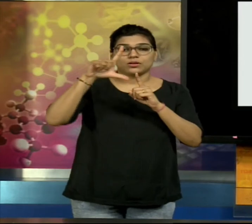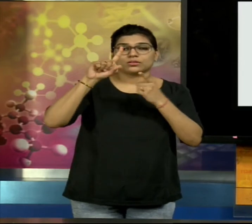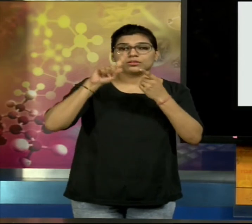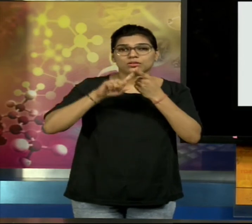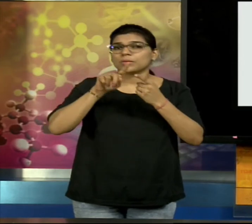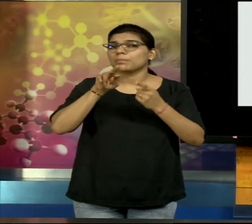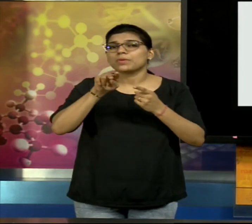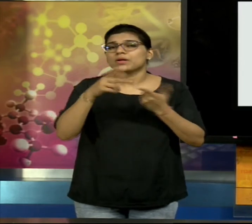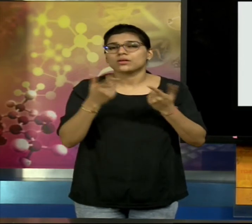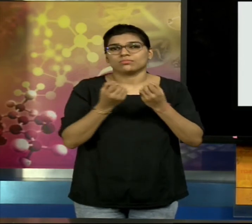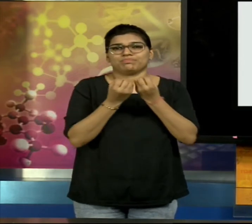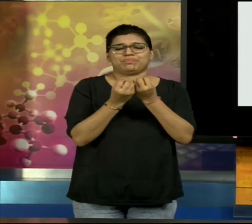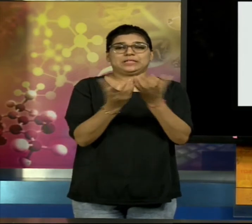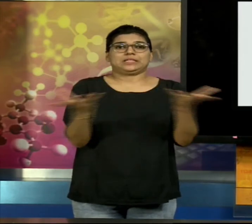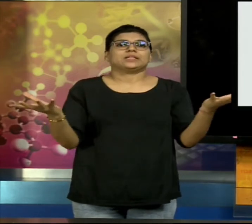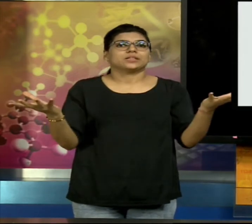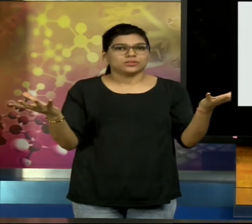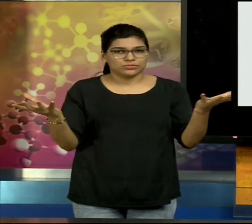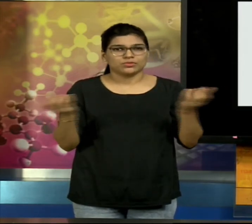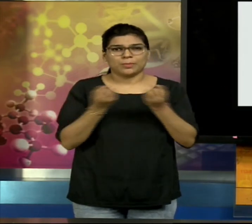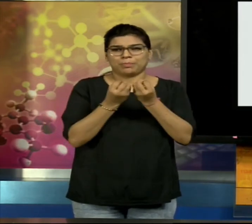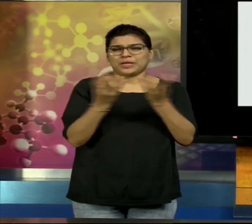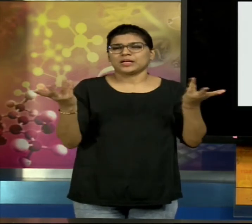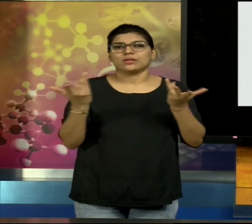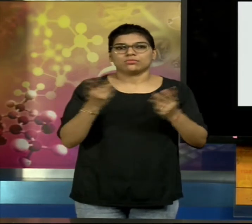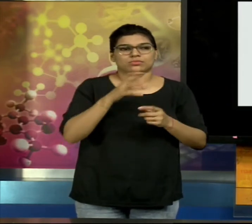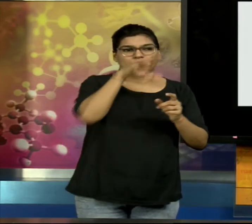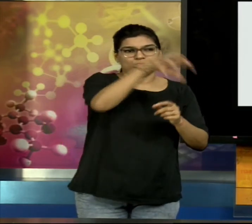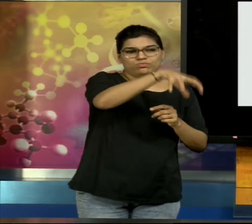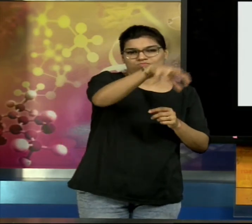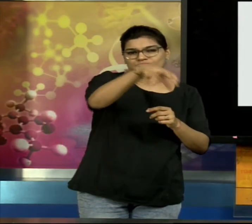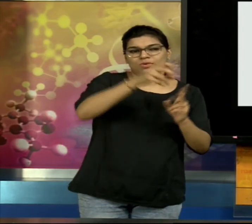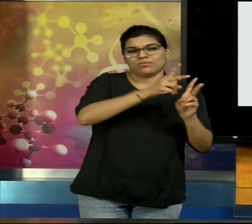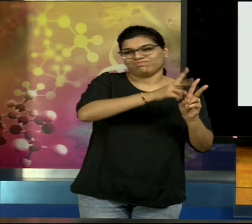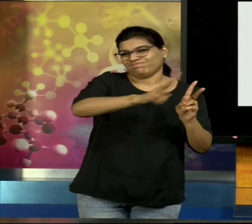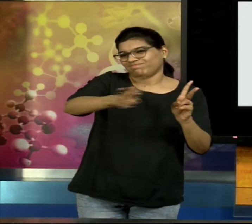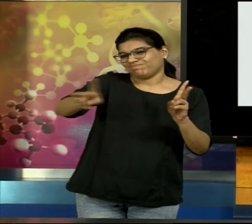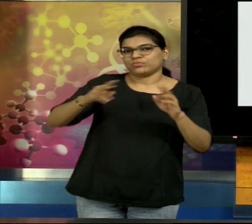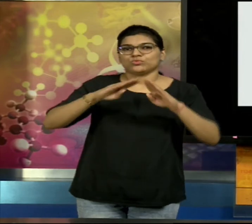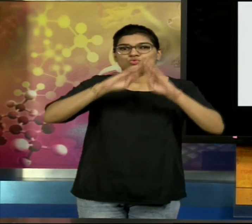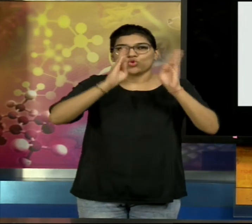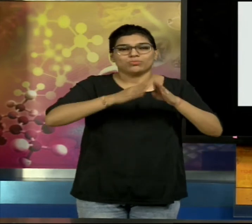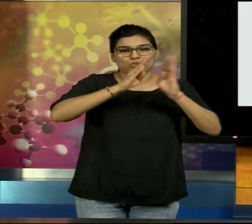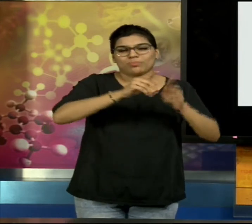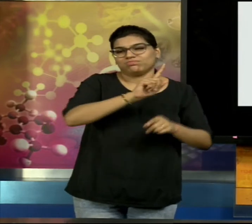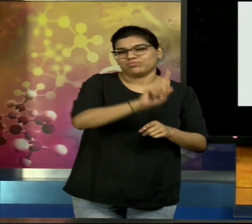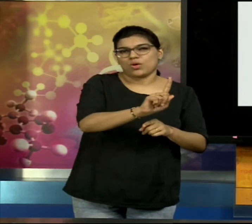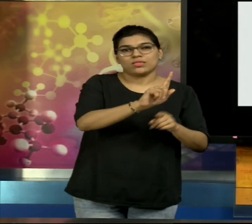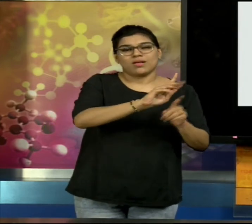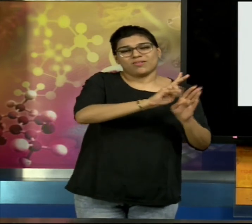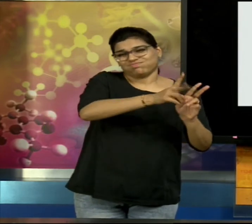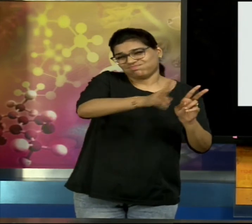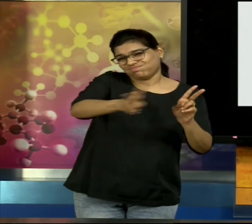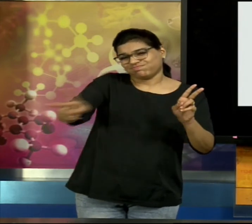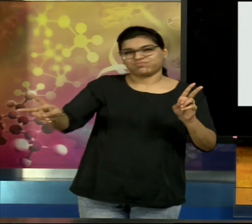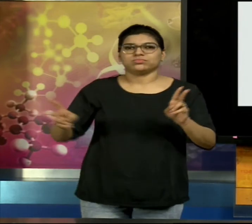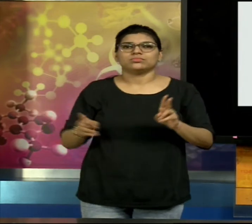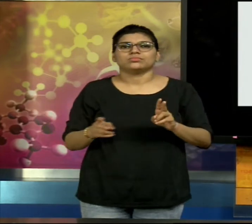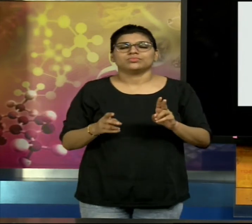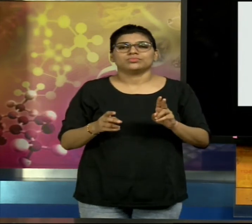Multiple shops means many shops. These are